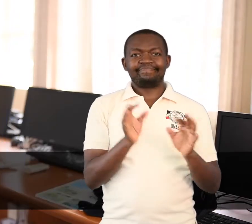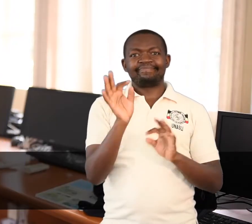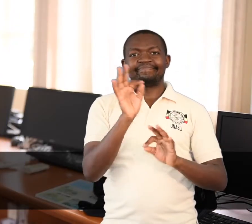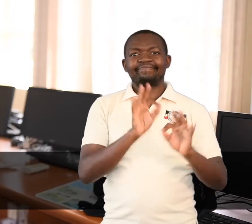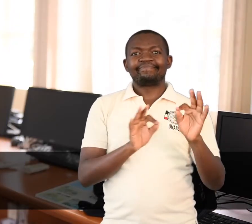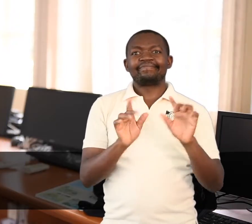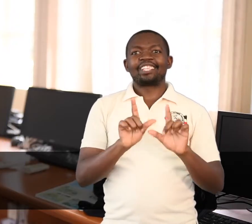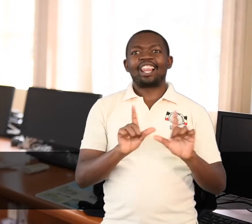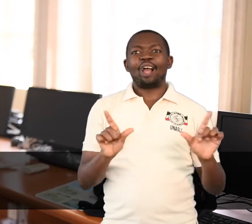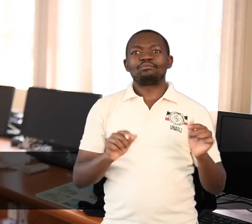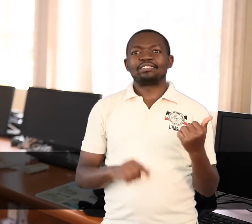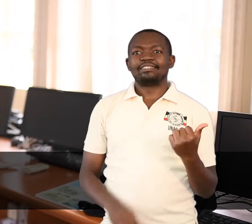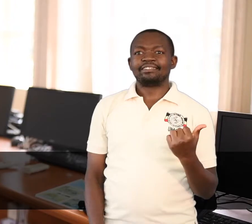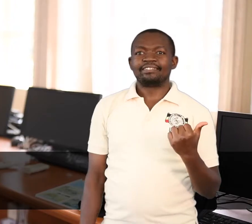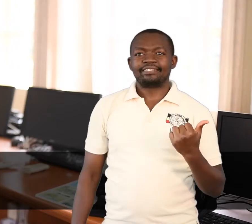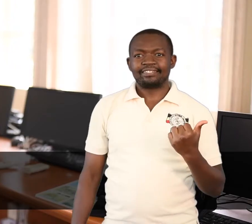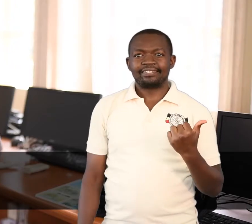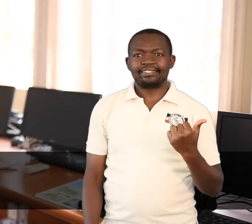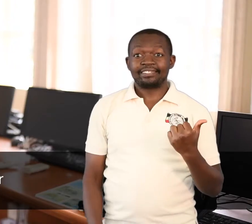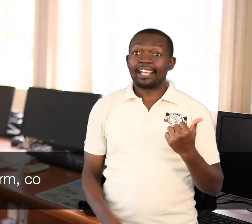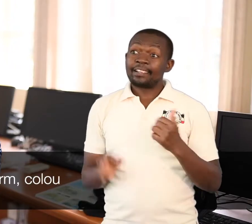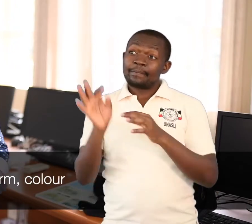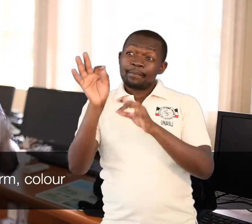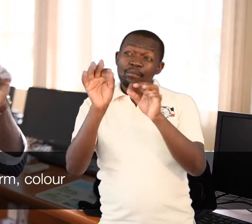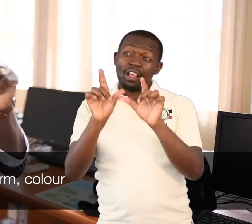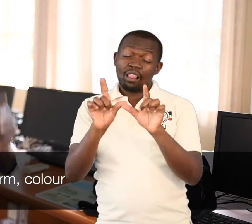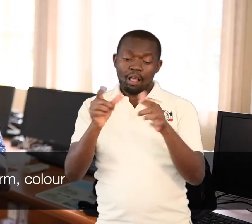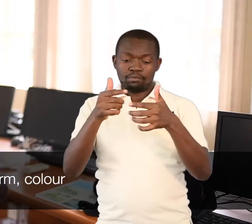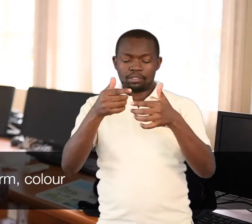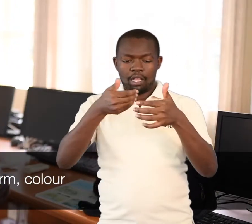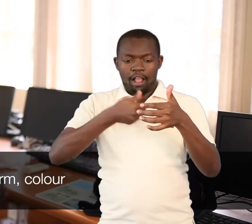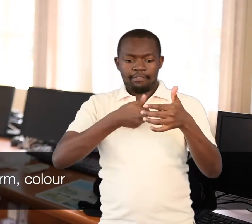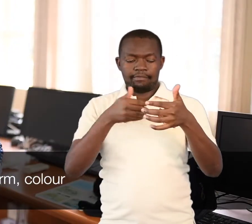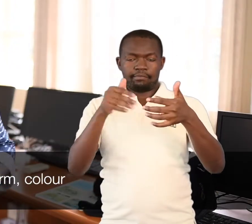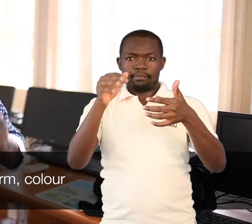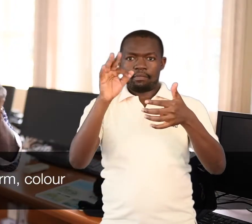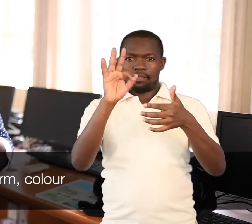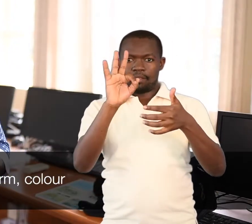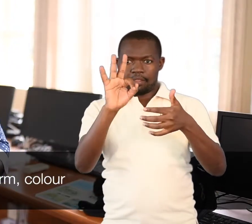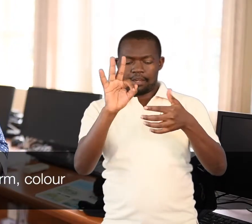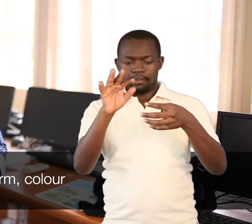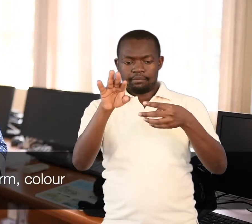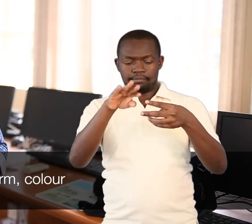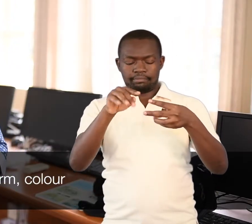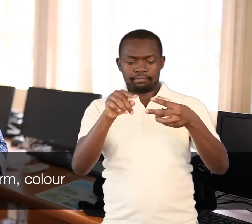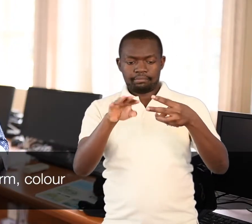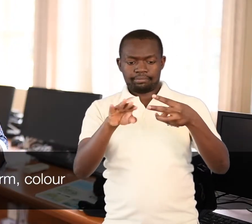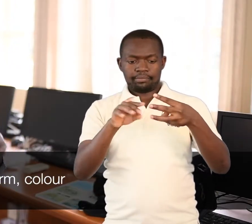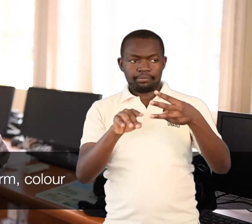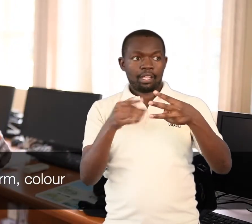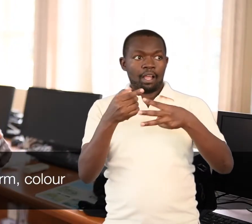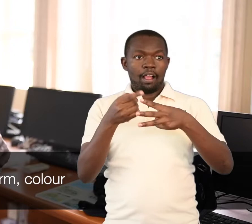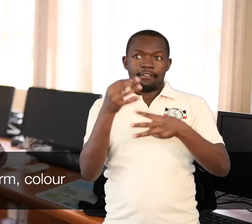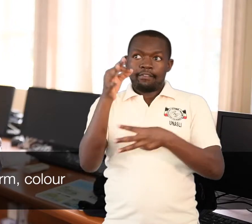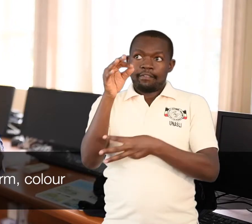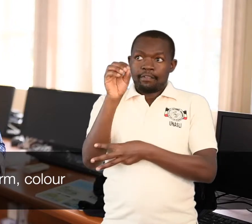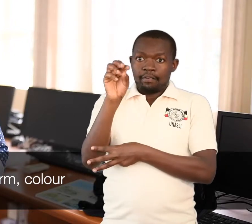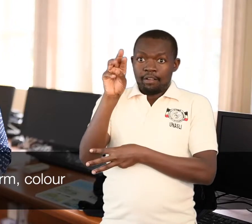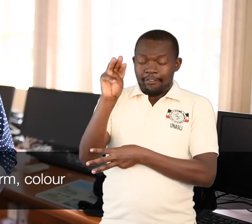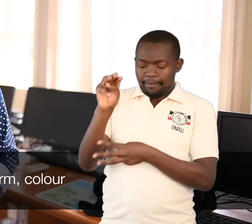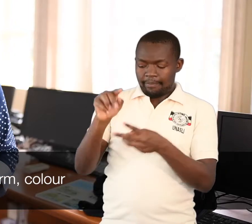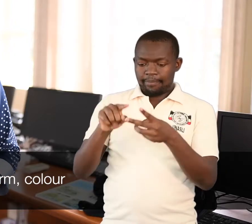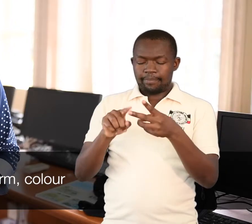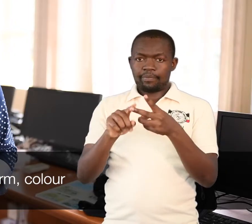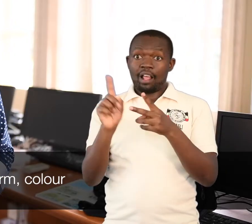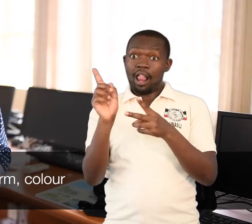language. The design language has 3 parts. It has the form, the color, and the